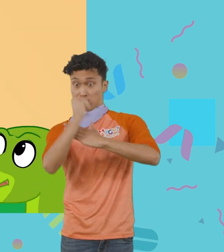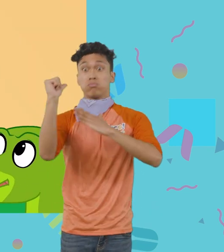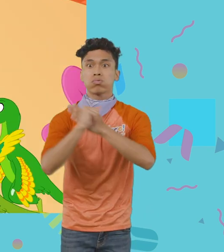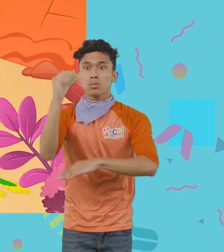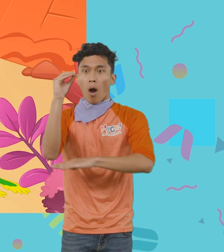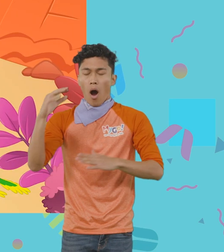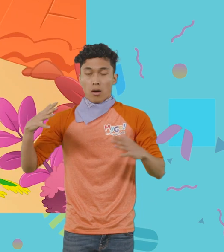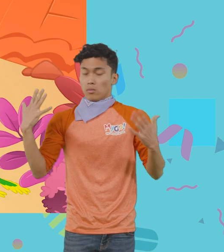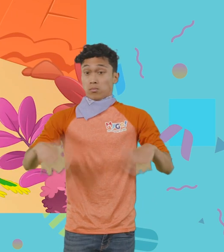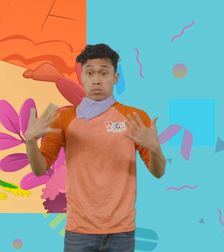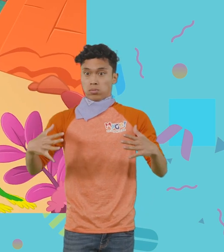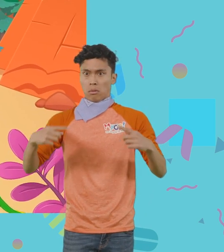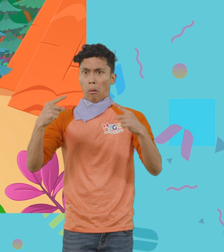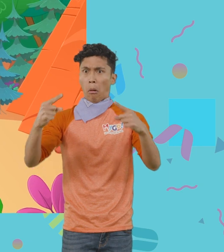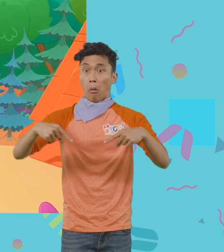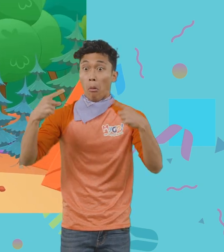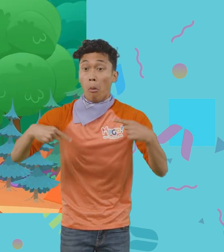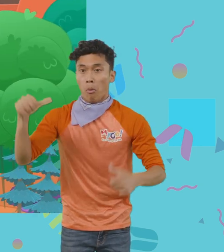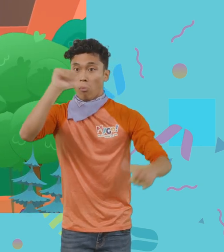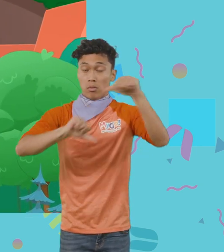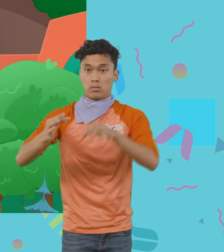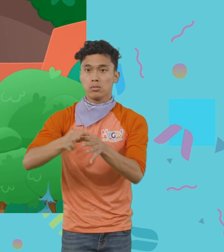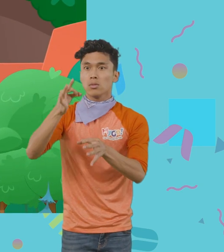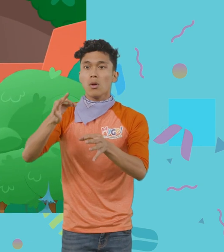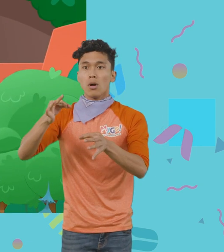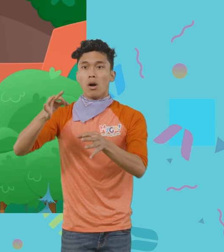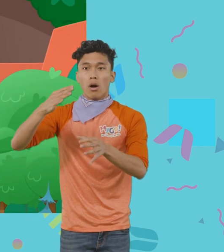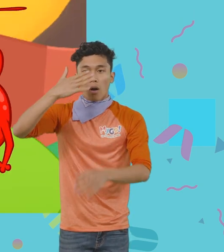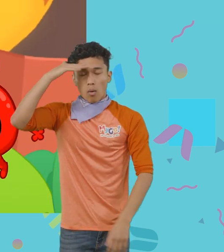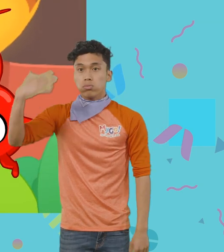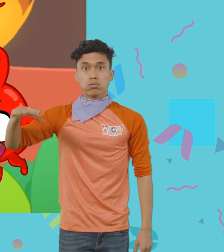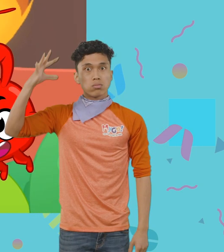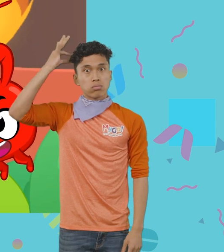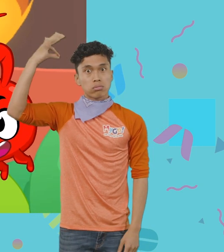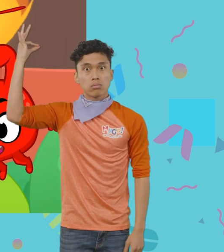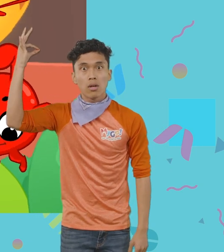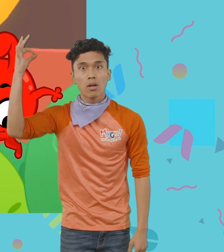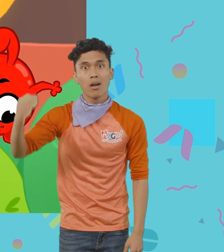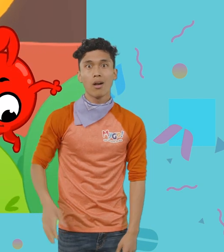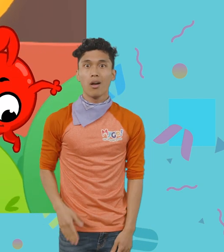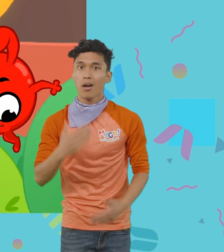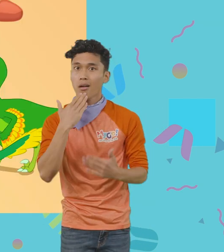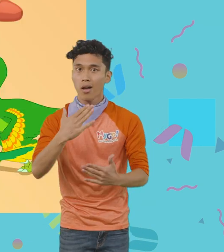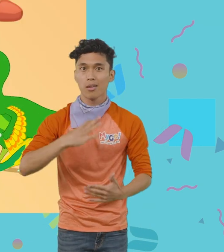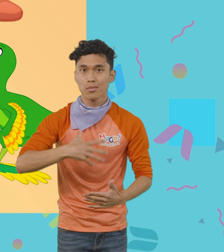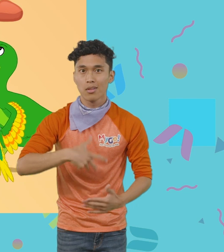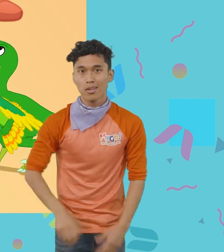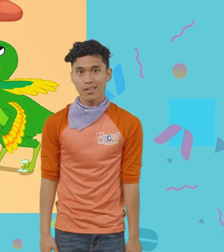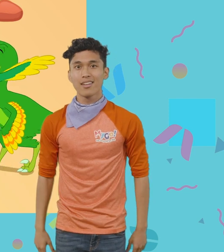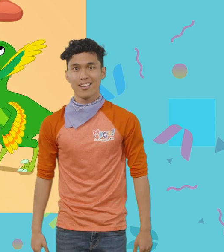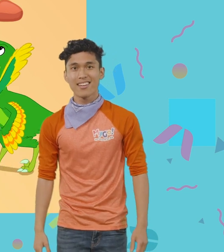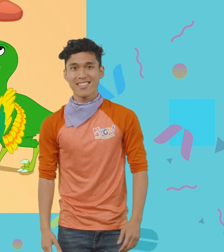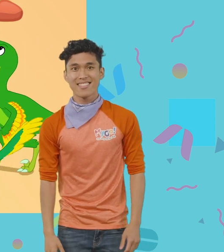Whoa! Tumbling test tubes! Whew, that was close. Thank you, Morphle.